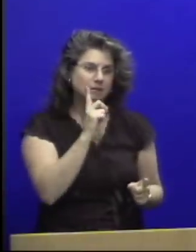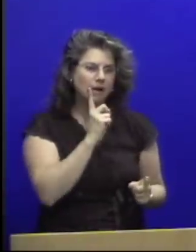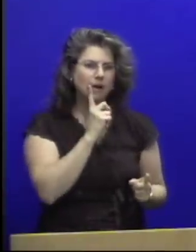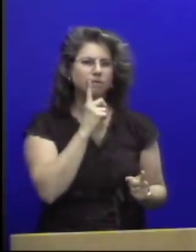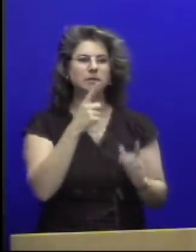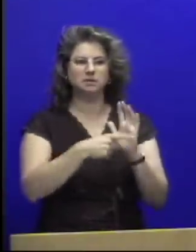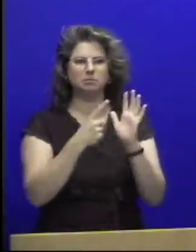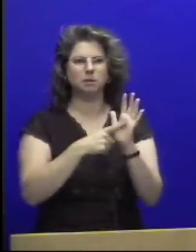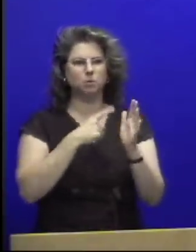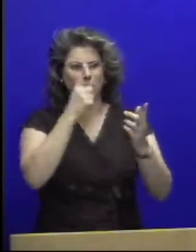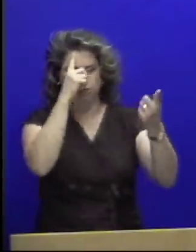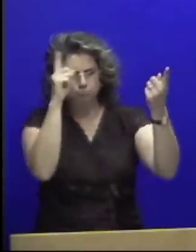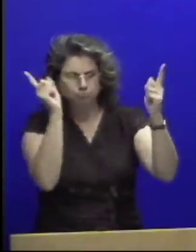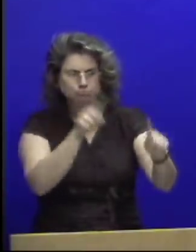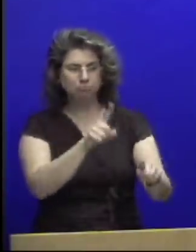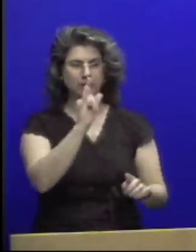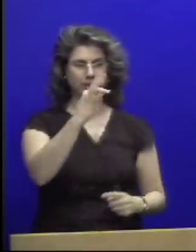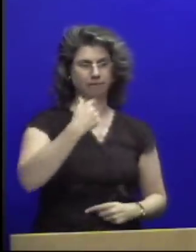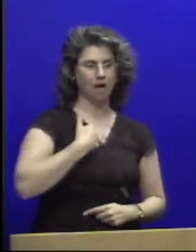hand signals that may help you